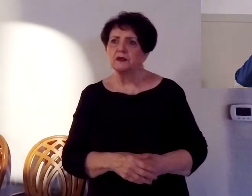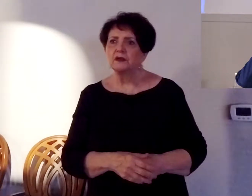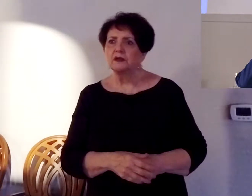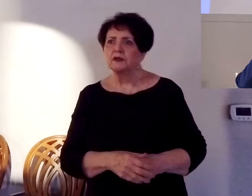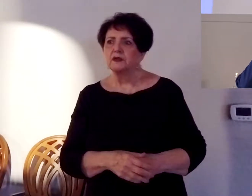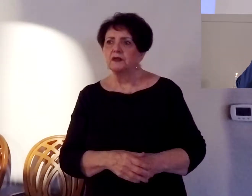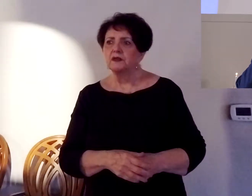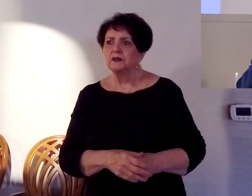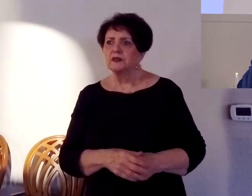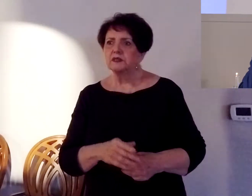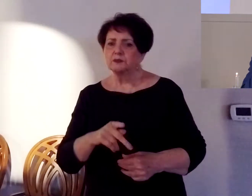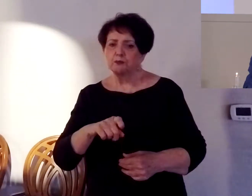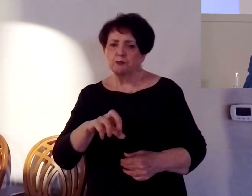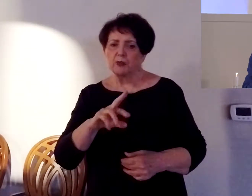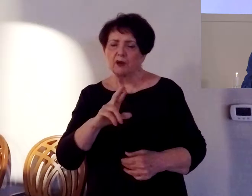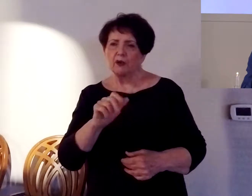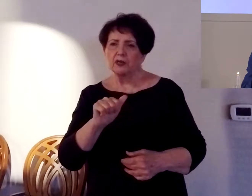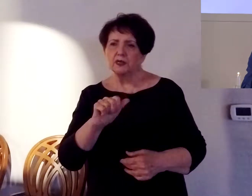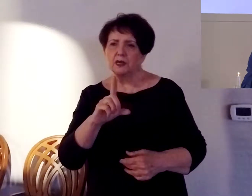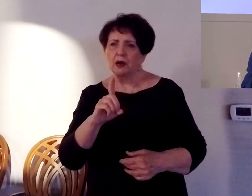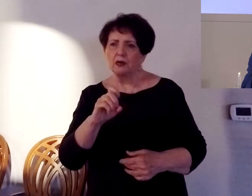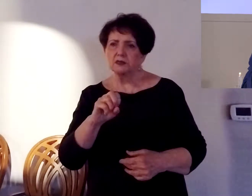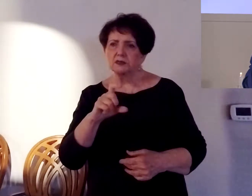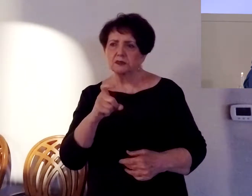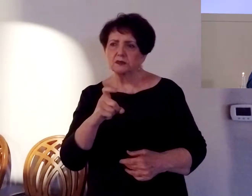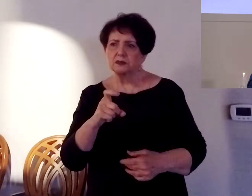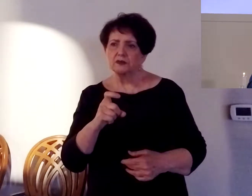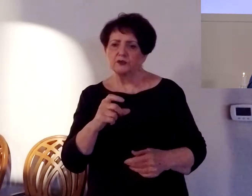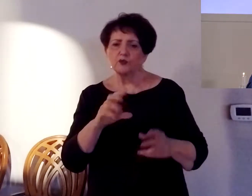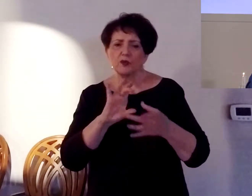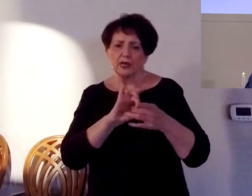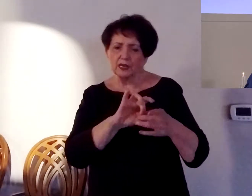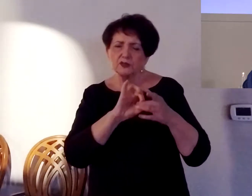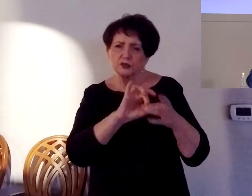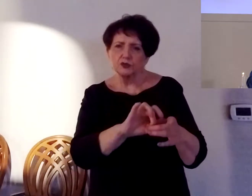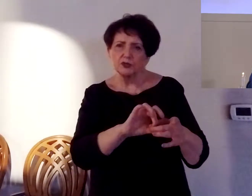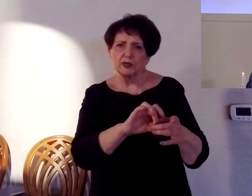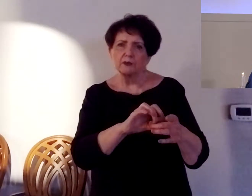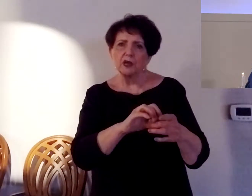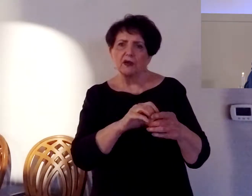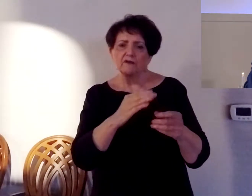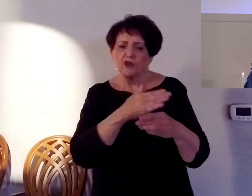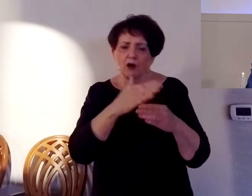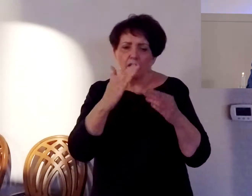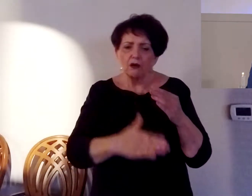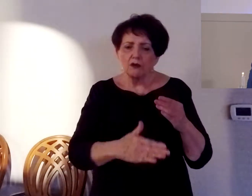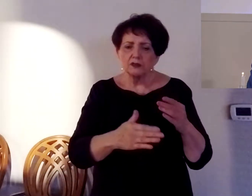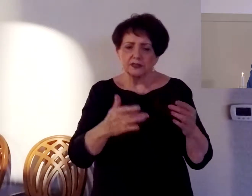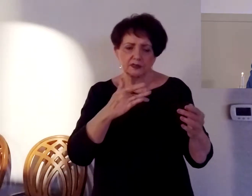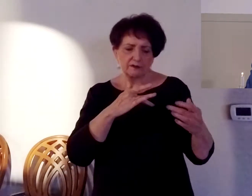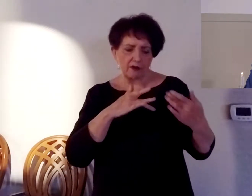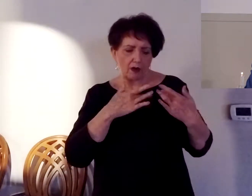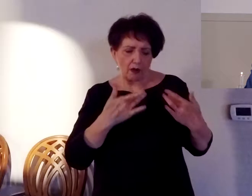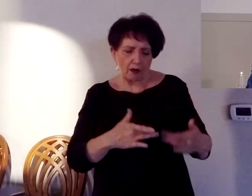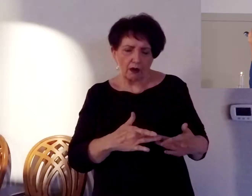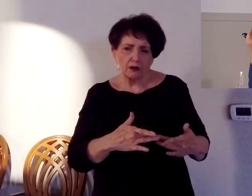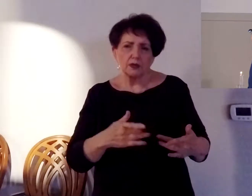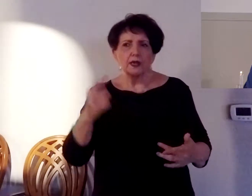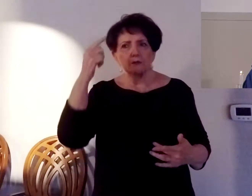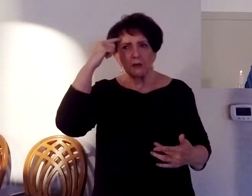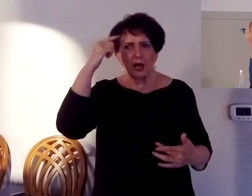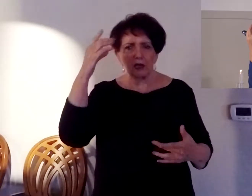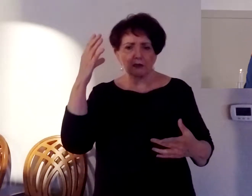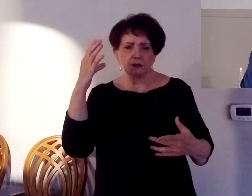This paradoxical relationship of the wholeness of heart and mind. And we constantly want to go, one